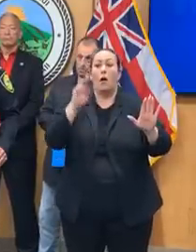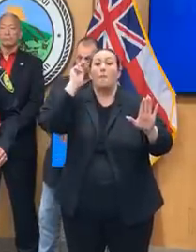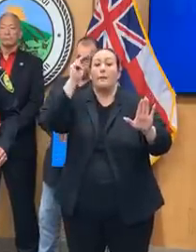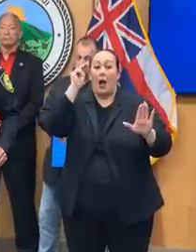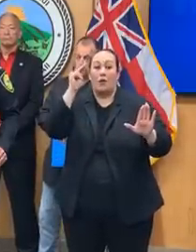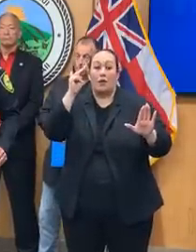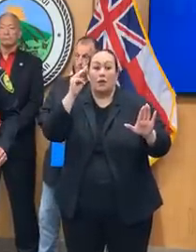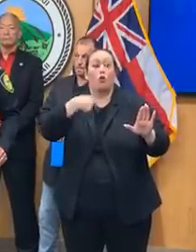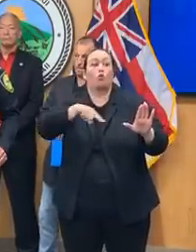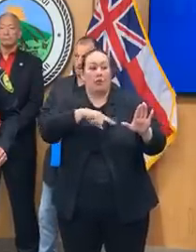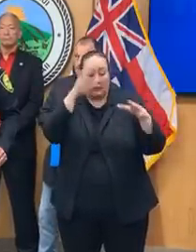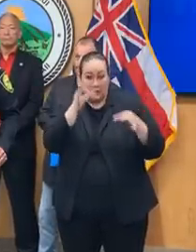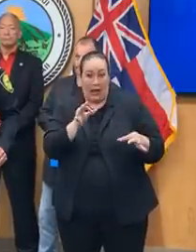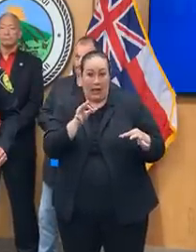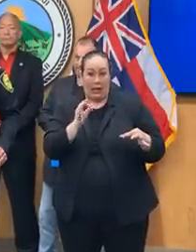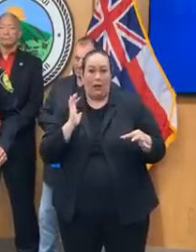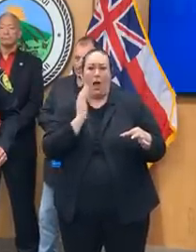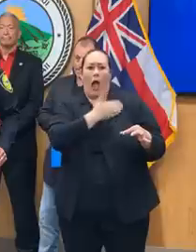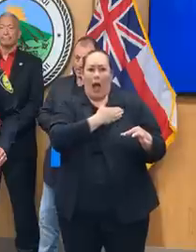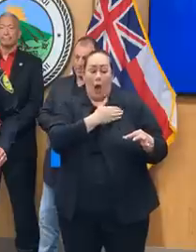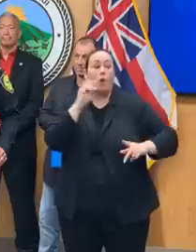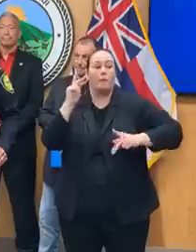decide. Our people,